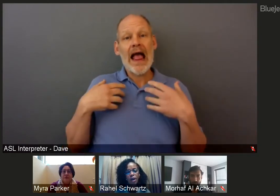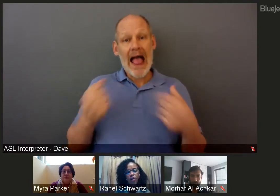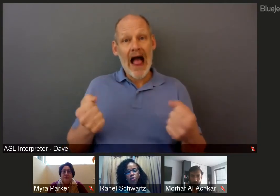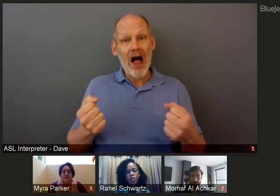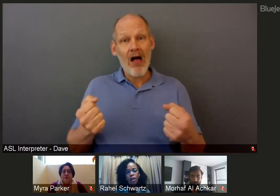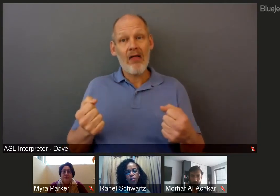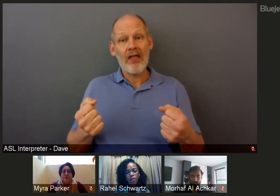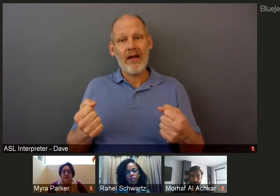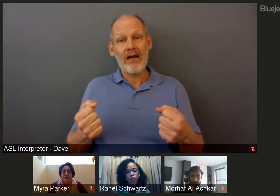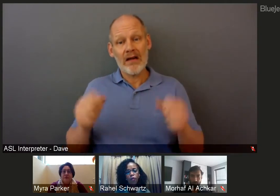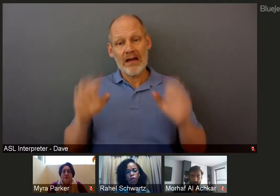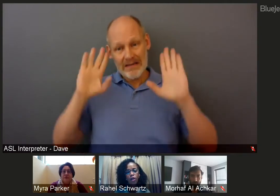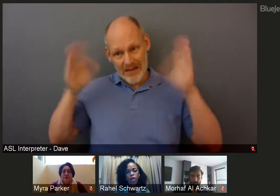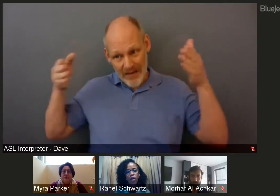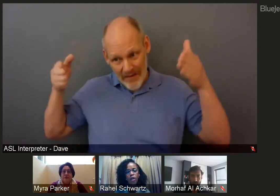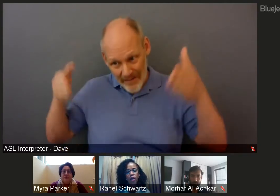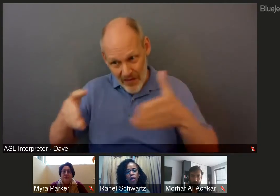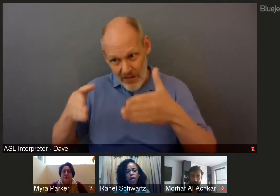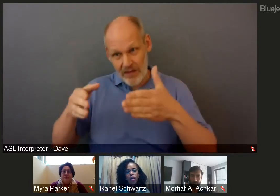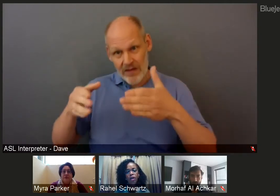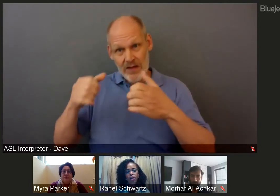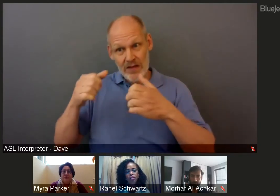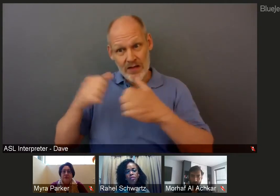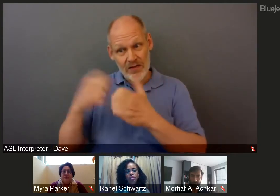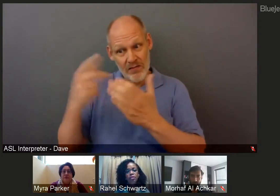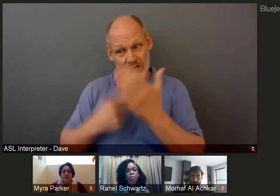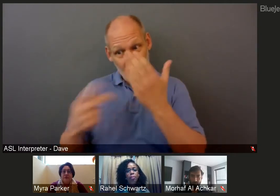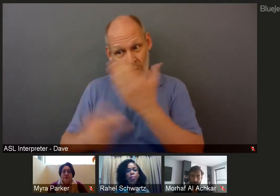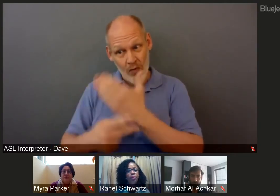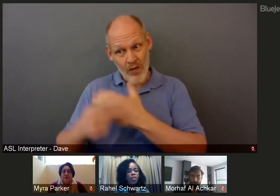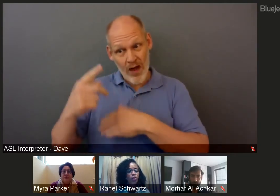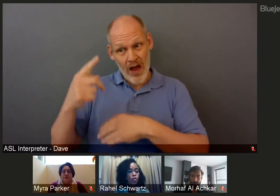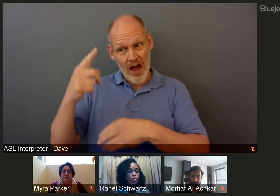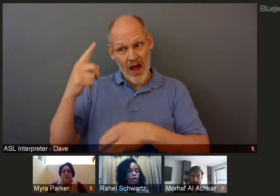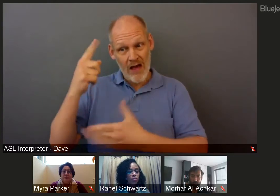It's about caring for